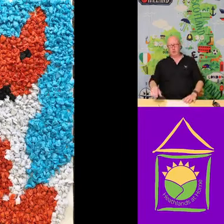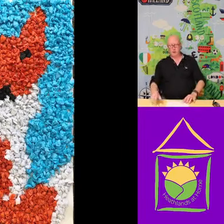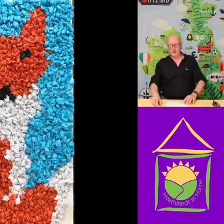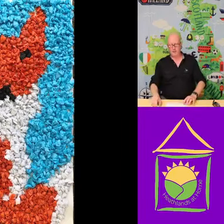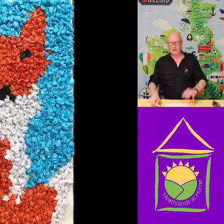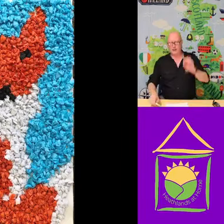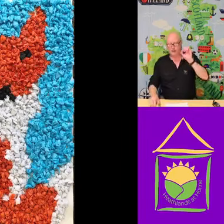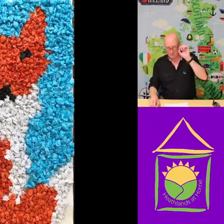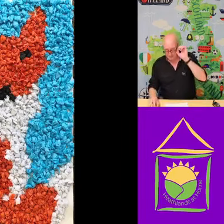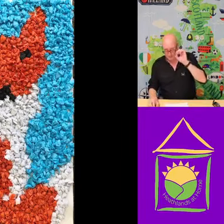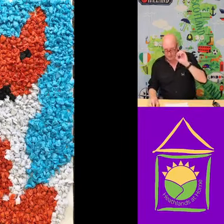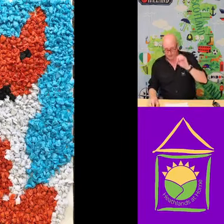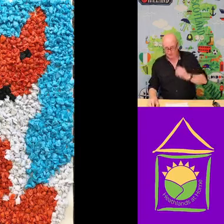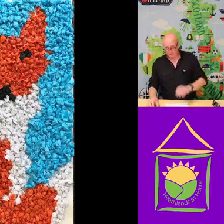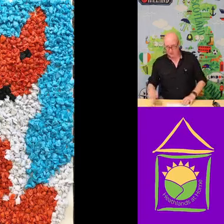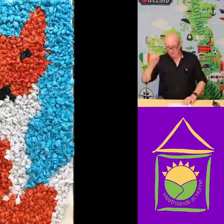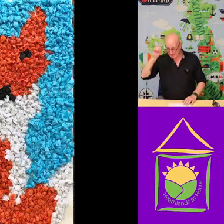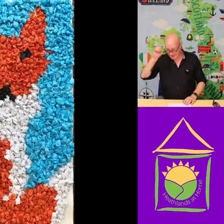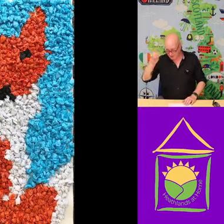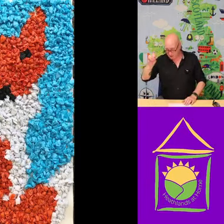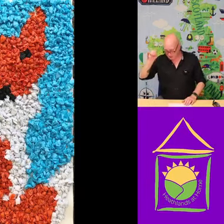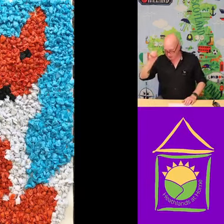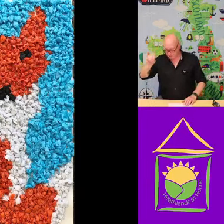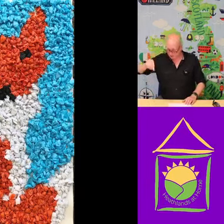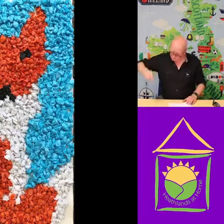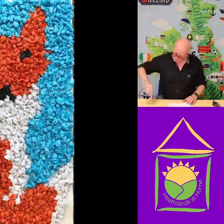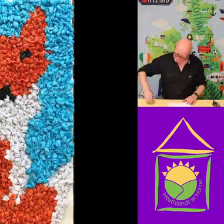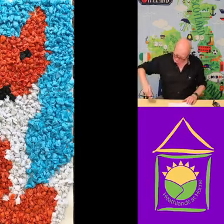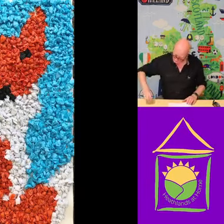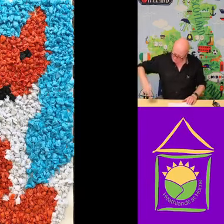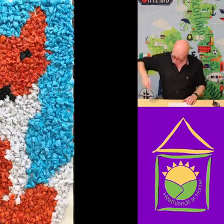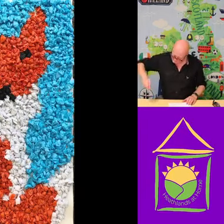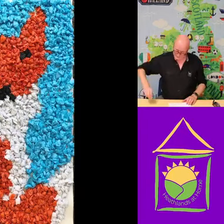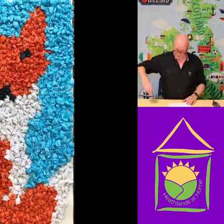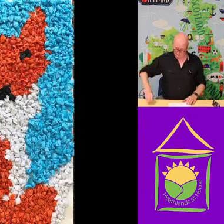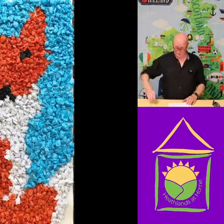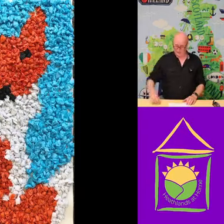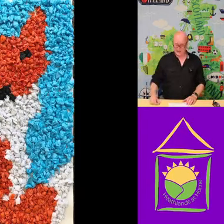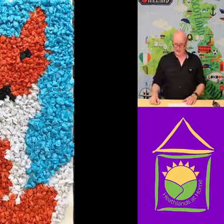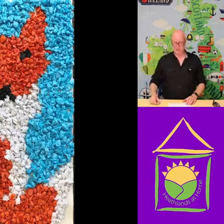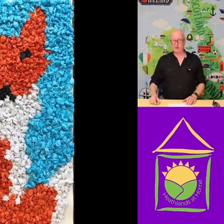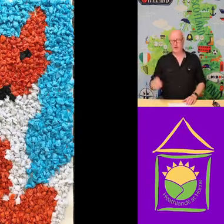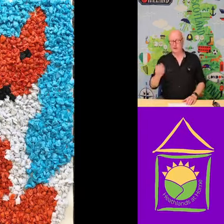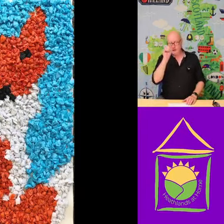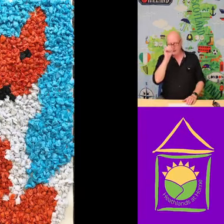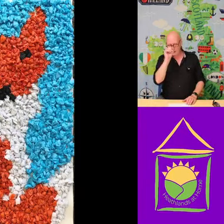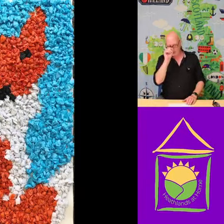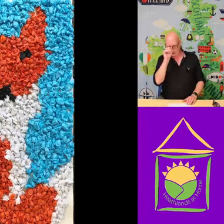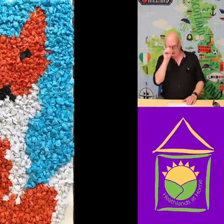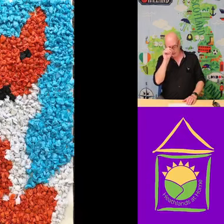the fact that you can see the shape of the faces. Yeah, but the actual sticky on of the things, you know, you can tell the